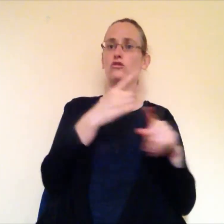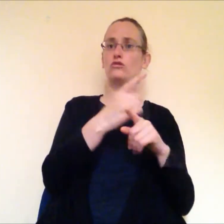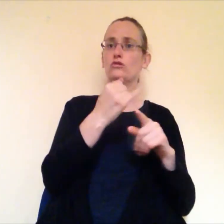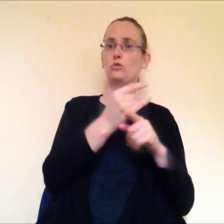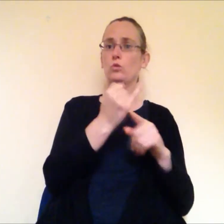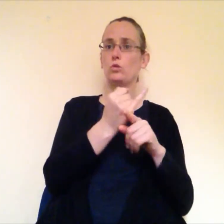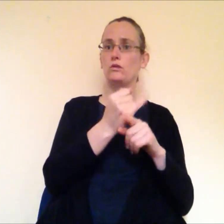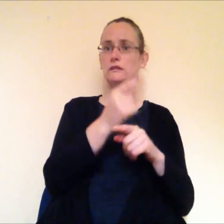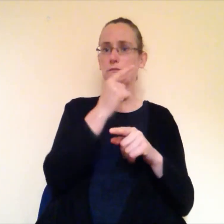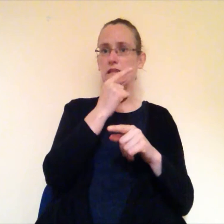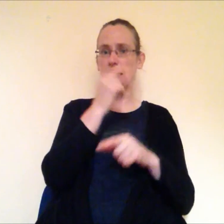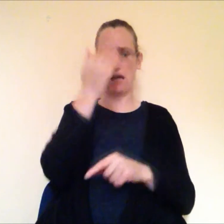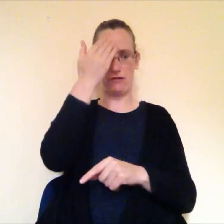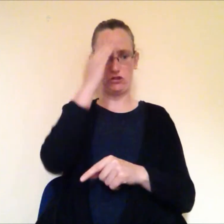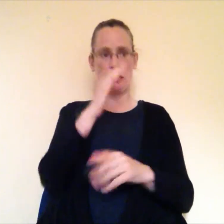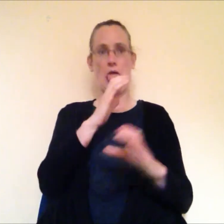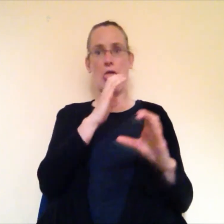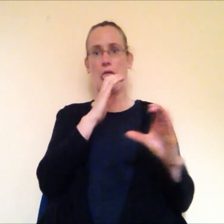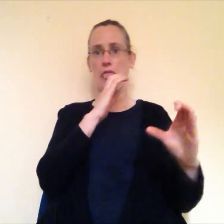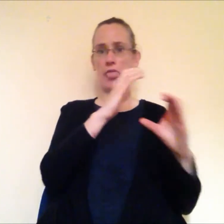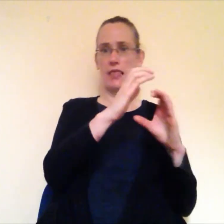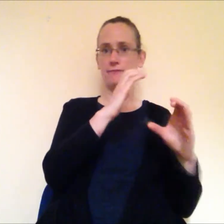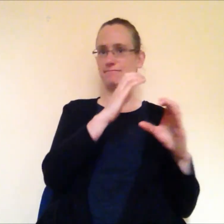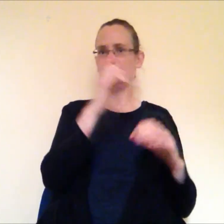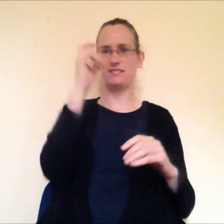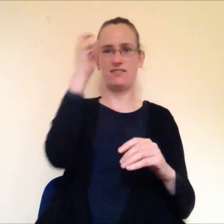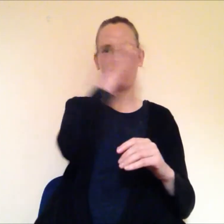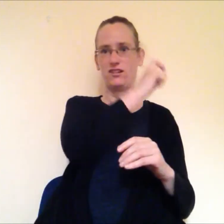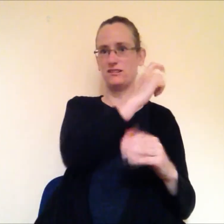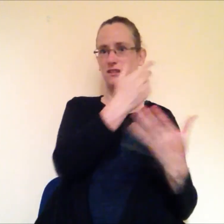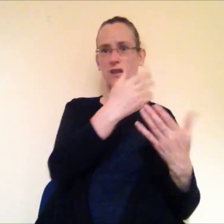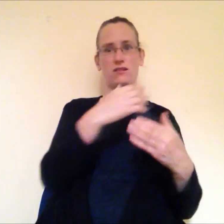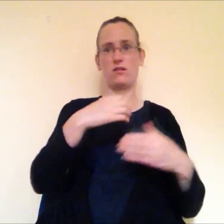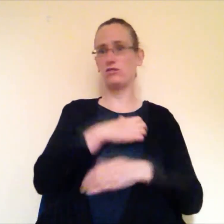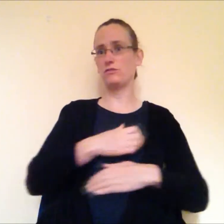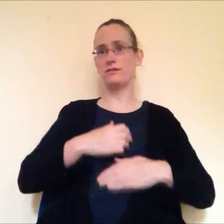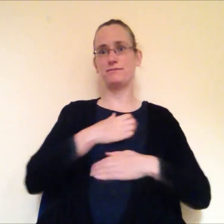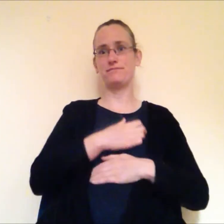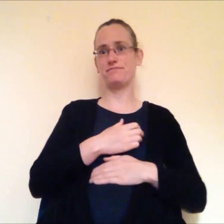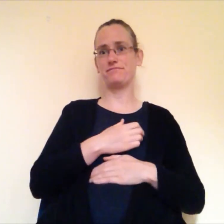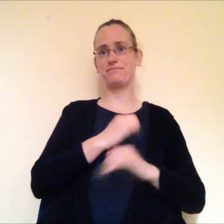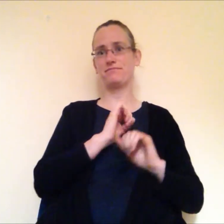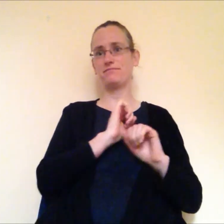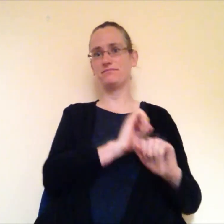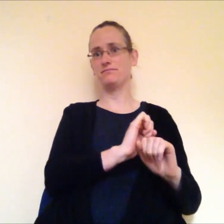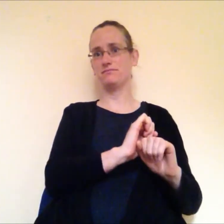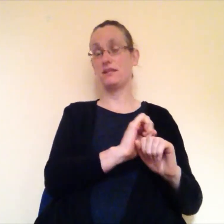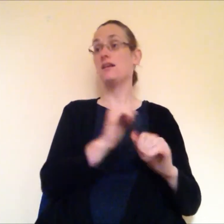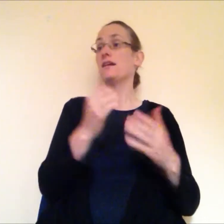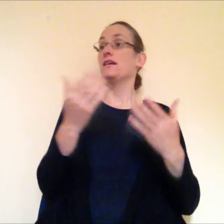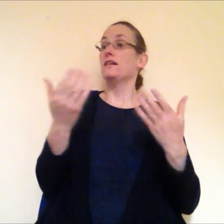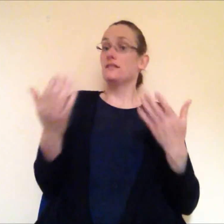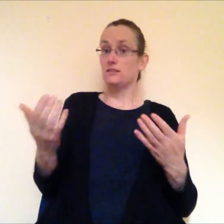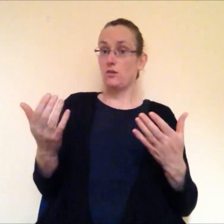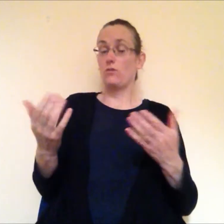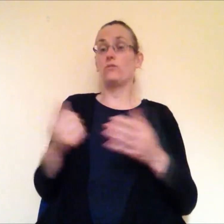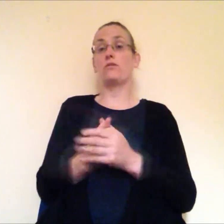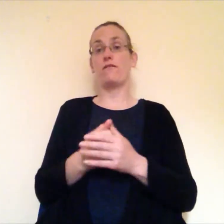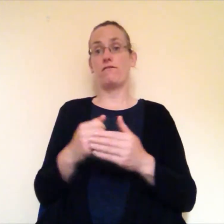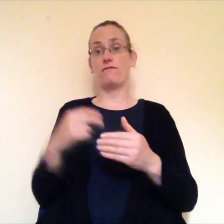doctor, and to have to do that through a language that I'm not comfortable in. So it's hugely